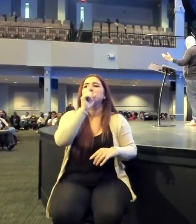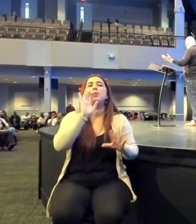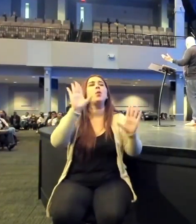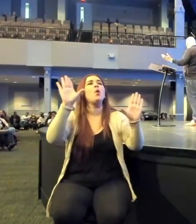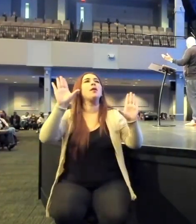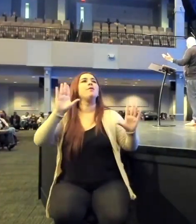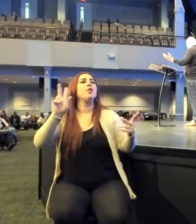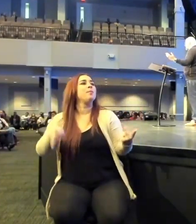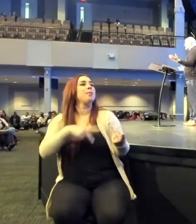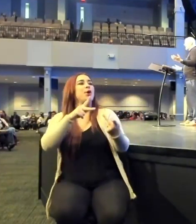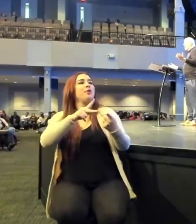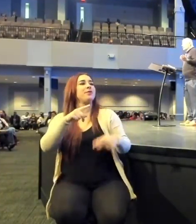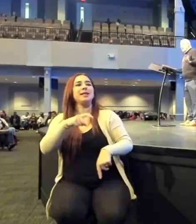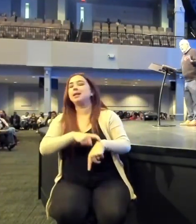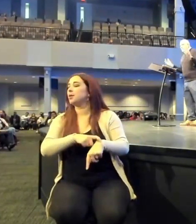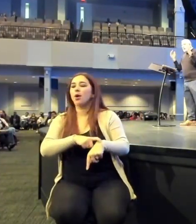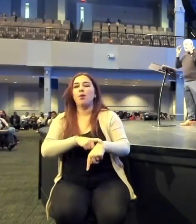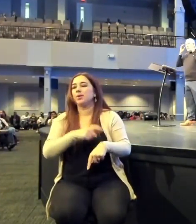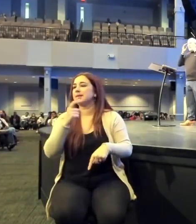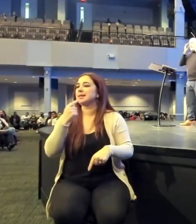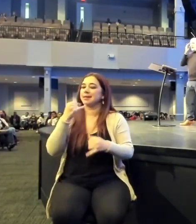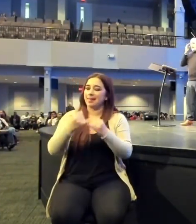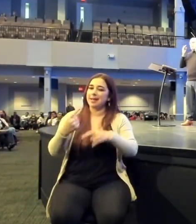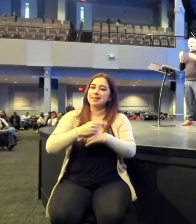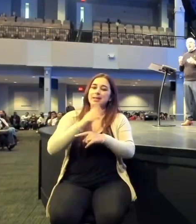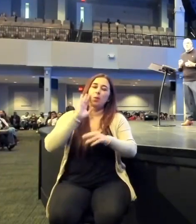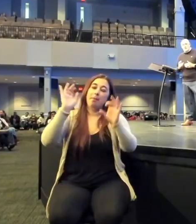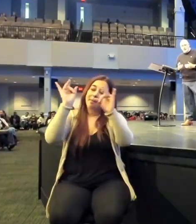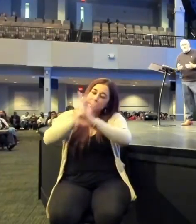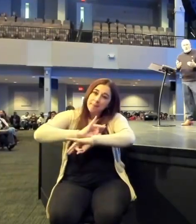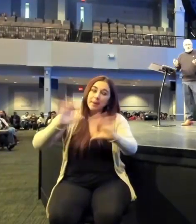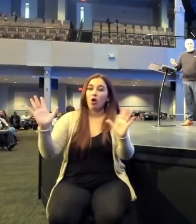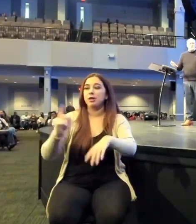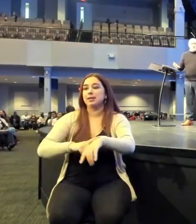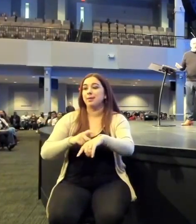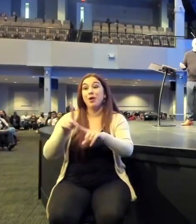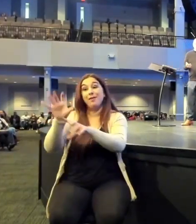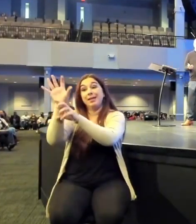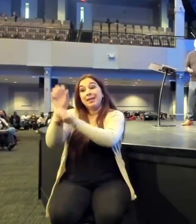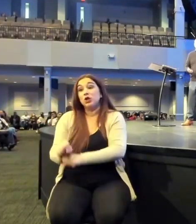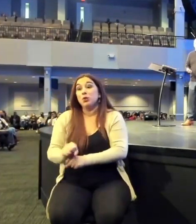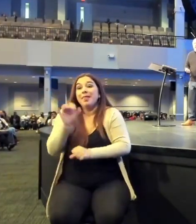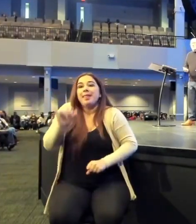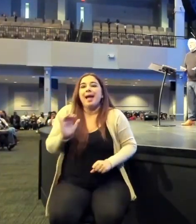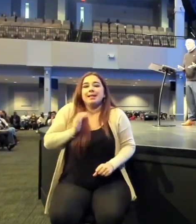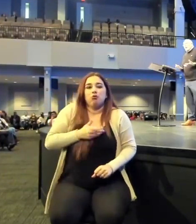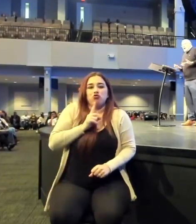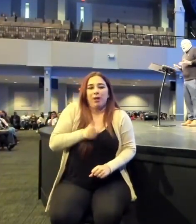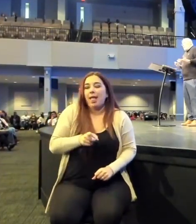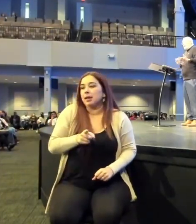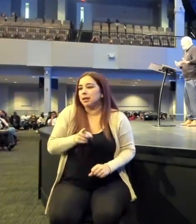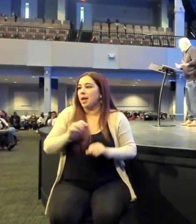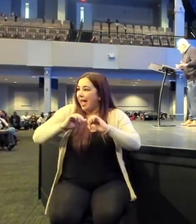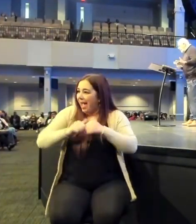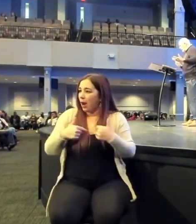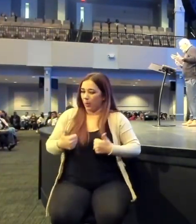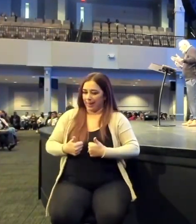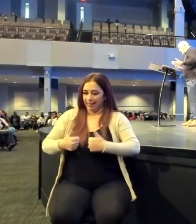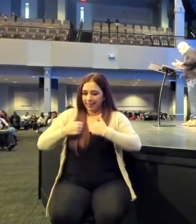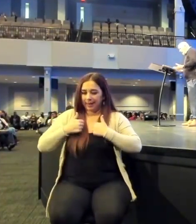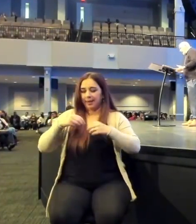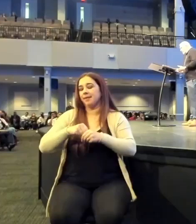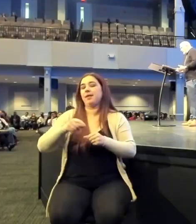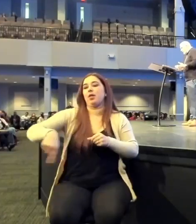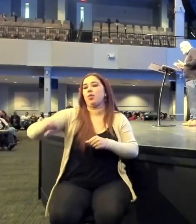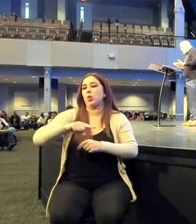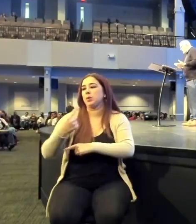perfect times. No, he says in the last days there will be perilous times. So just get used to it. It's a reality. So how do we live in